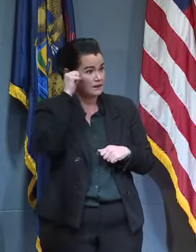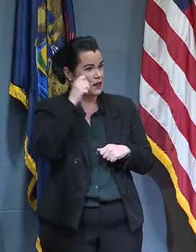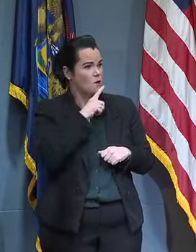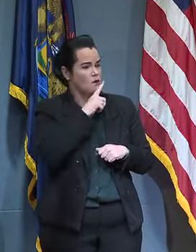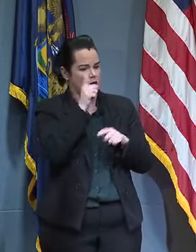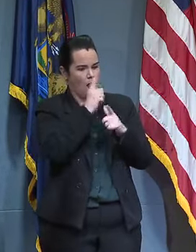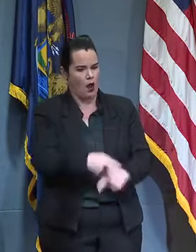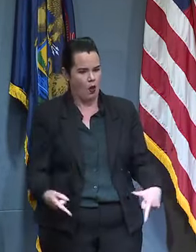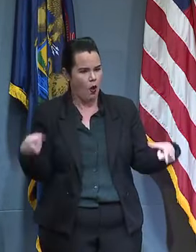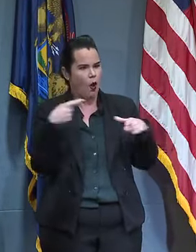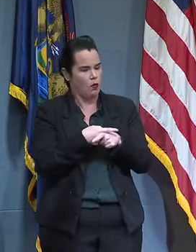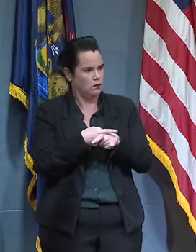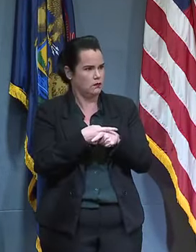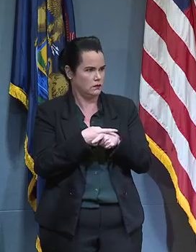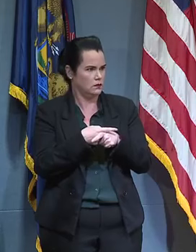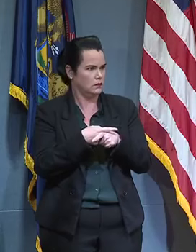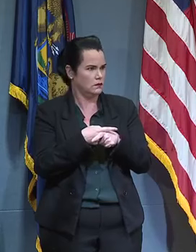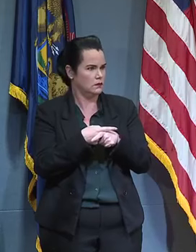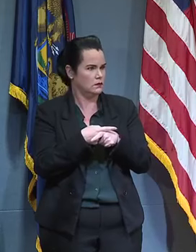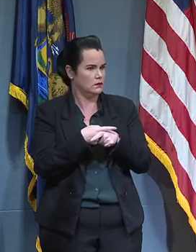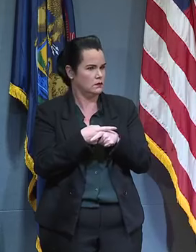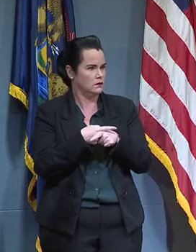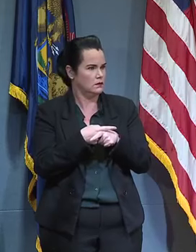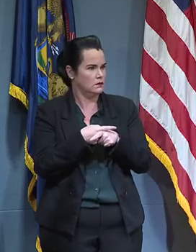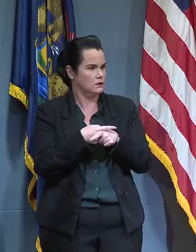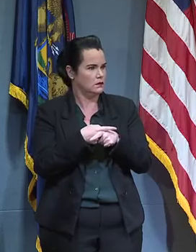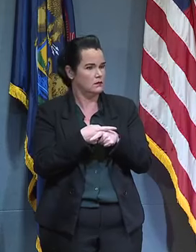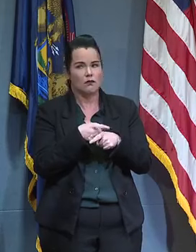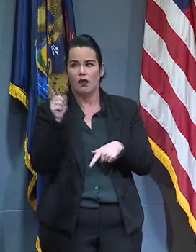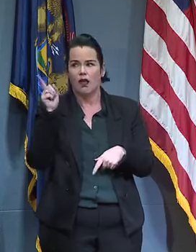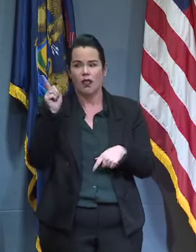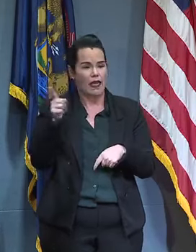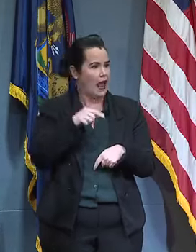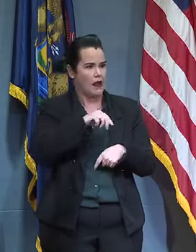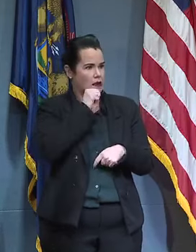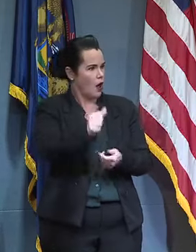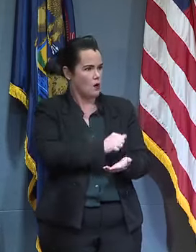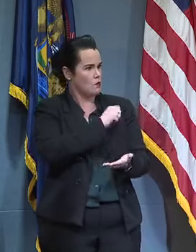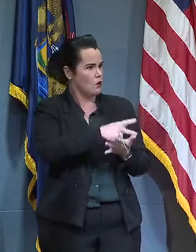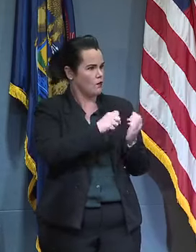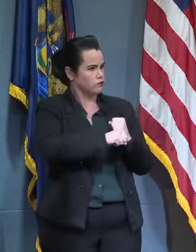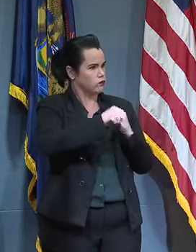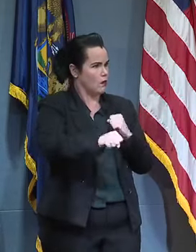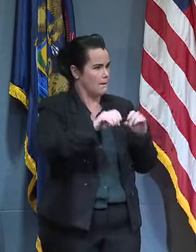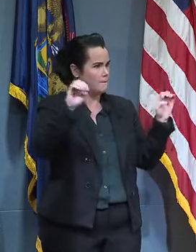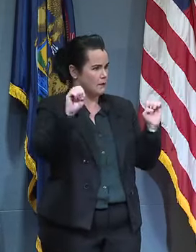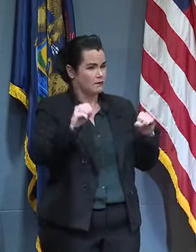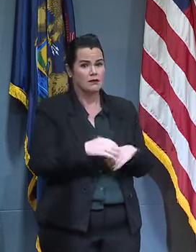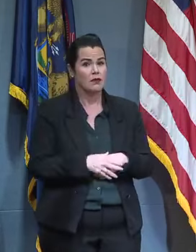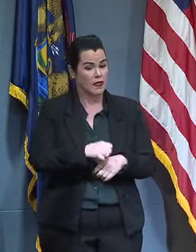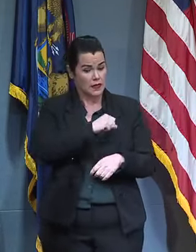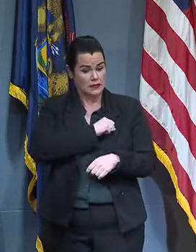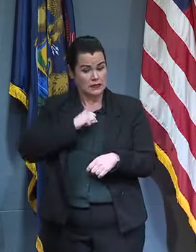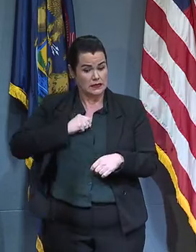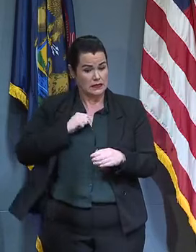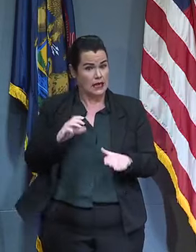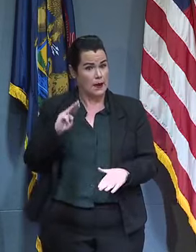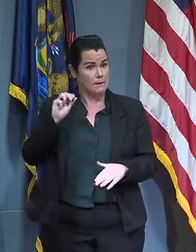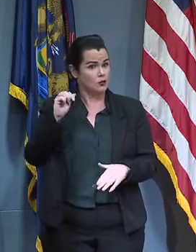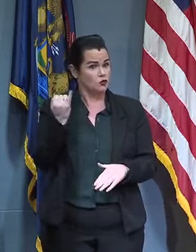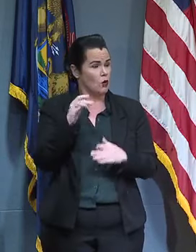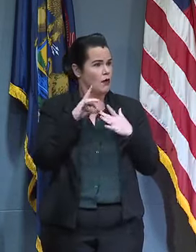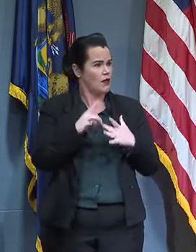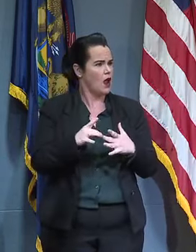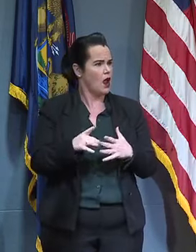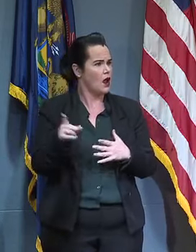health, did not extend a state of emergency. Even the Senate Majority Leader this morning on the radio said, yes, of course, we're